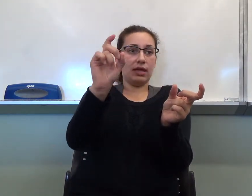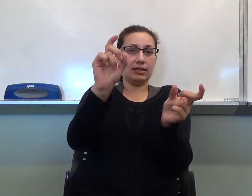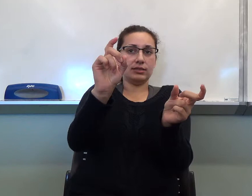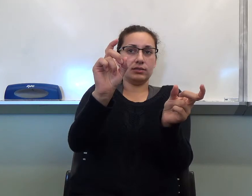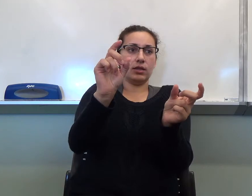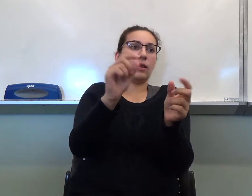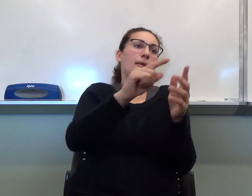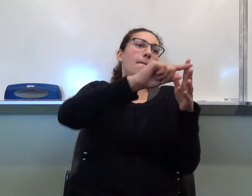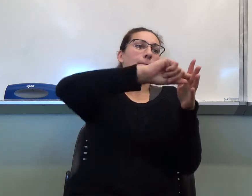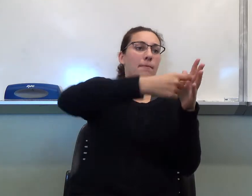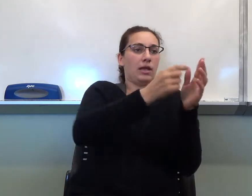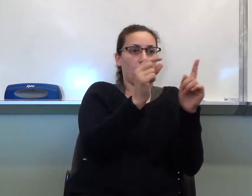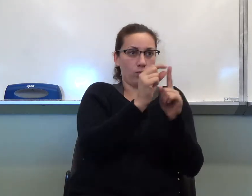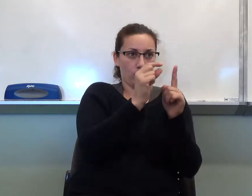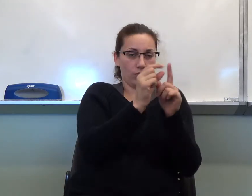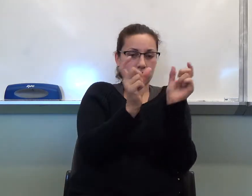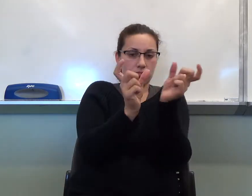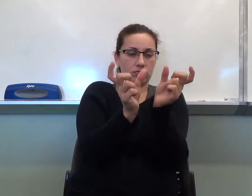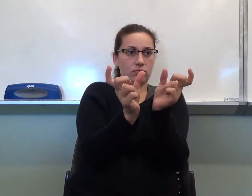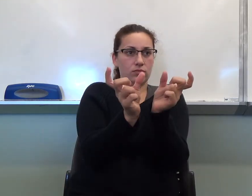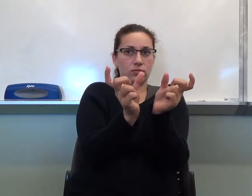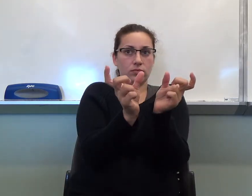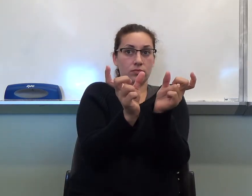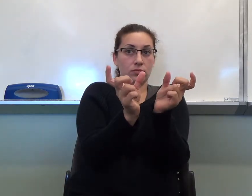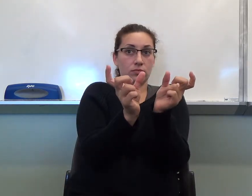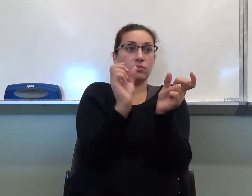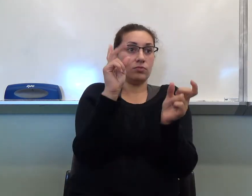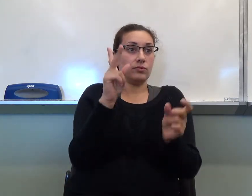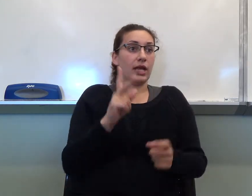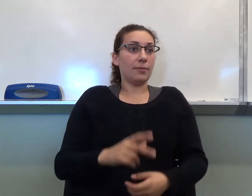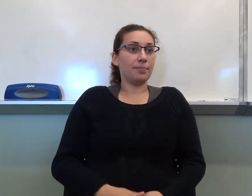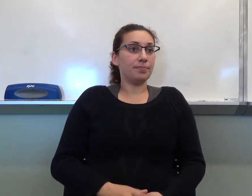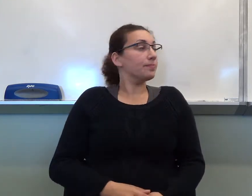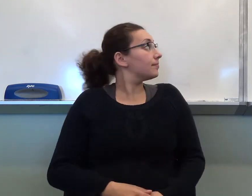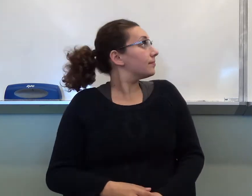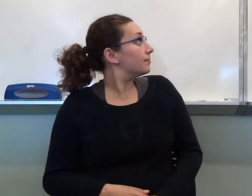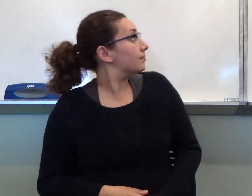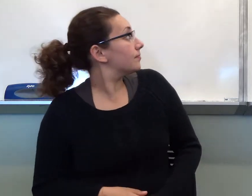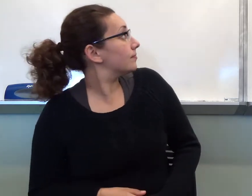memorized the little technique for doing the prefix line because it has food in it.